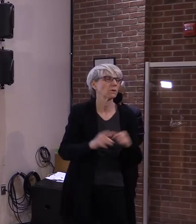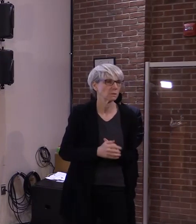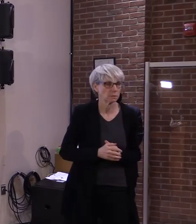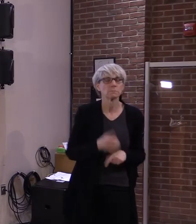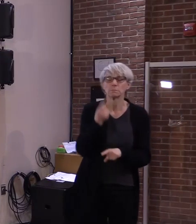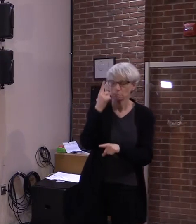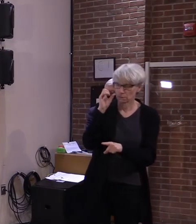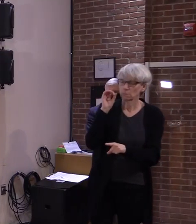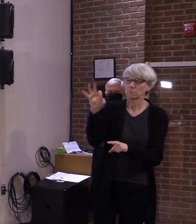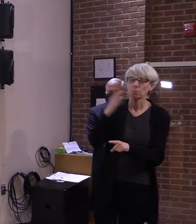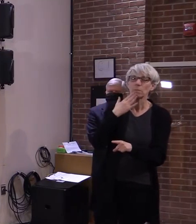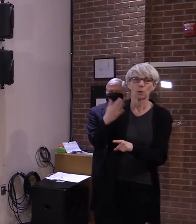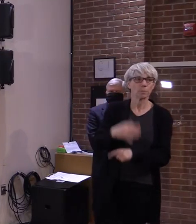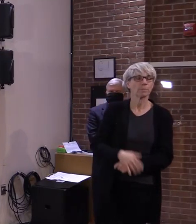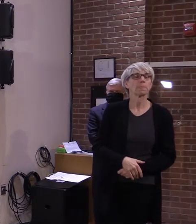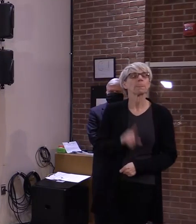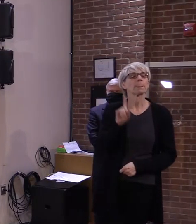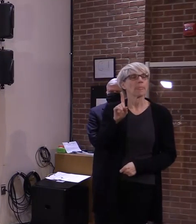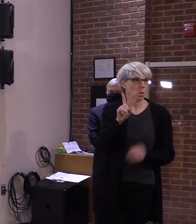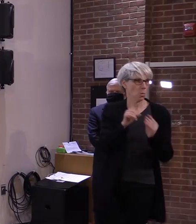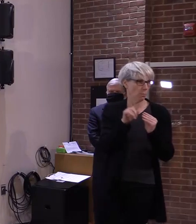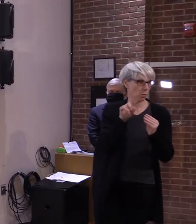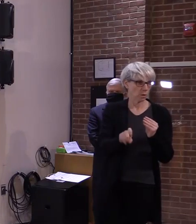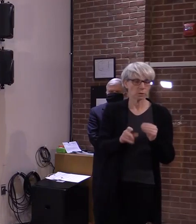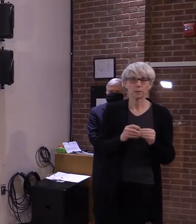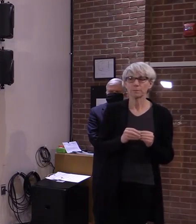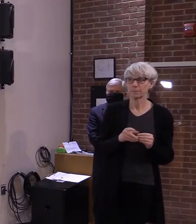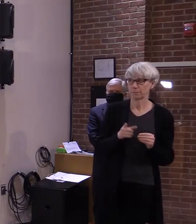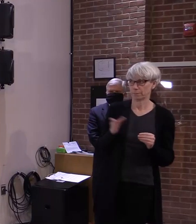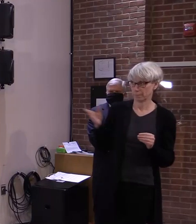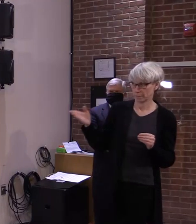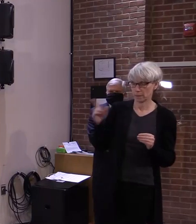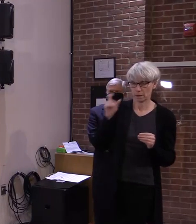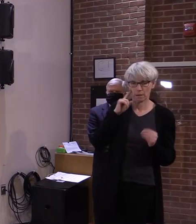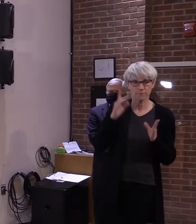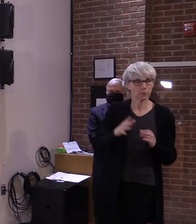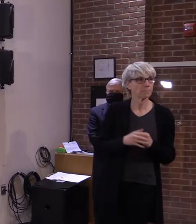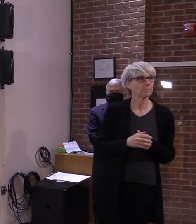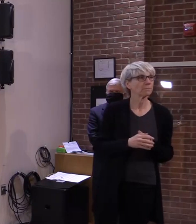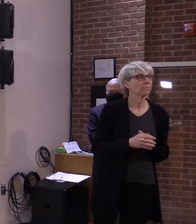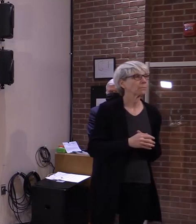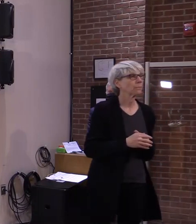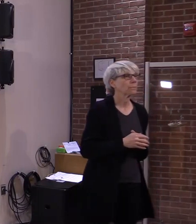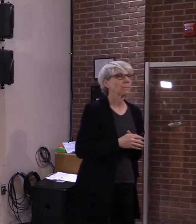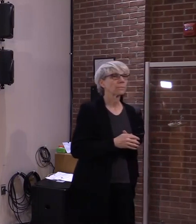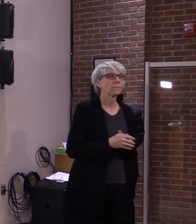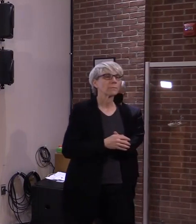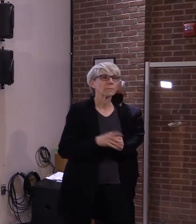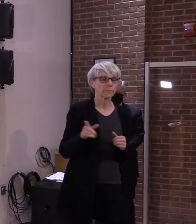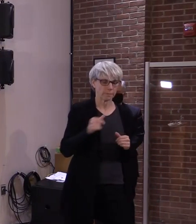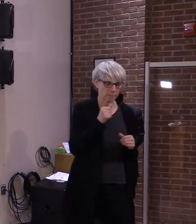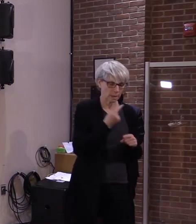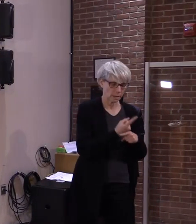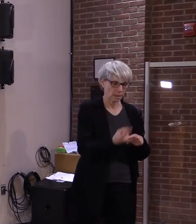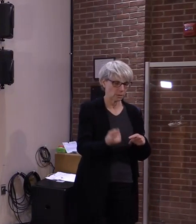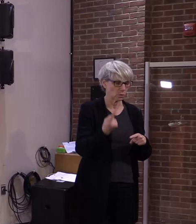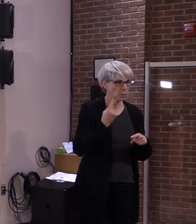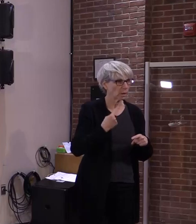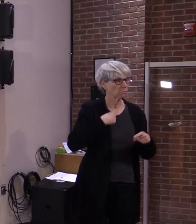Got it. Okay, thanks very much. One last question for the governor. Governor, I talked to you last week about